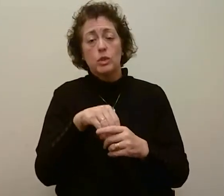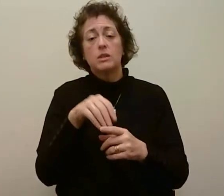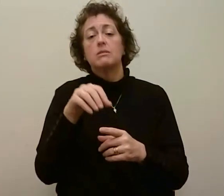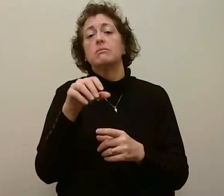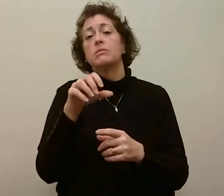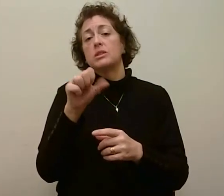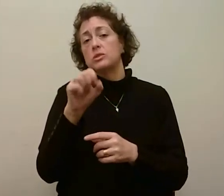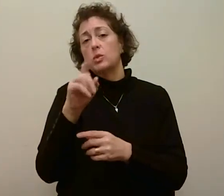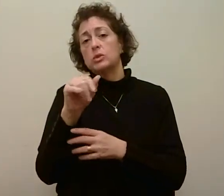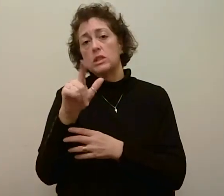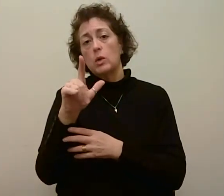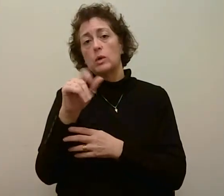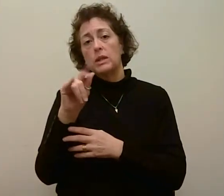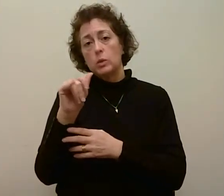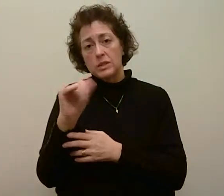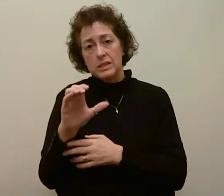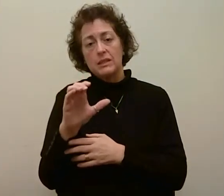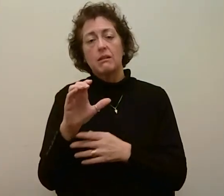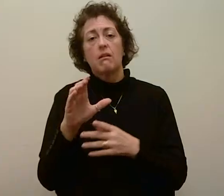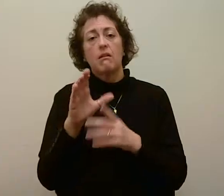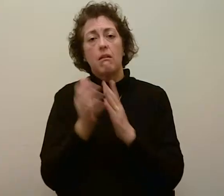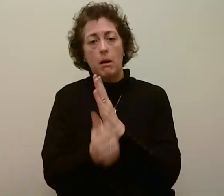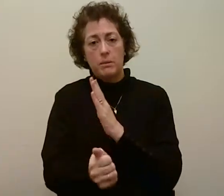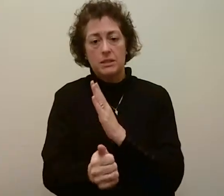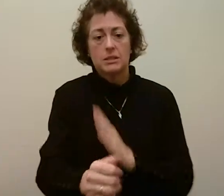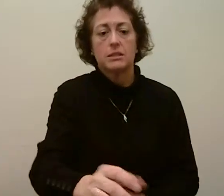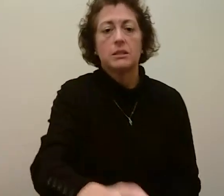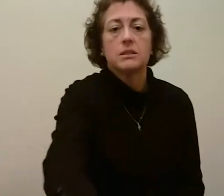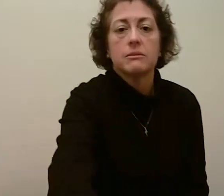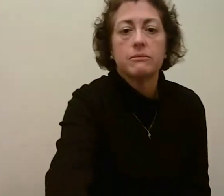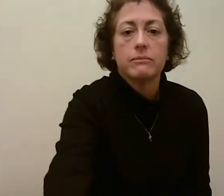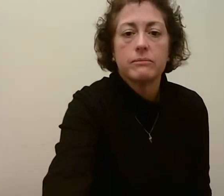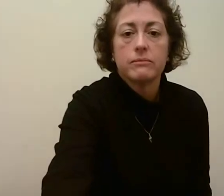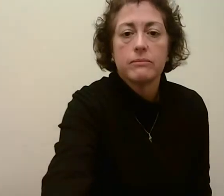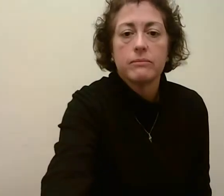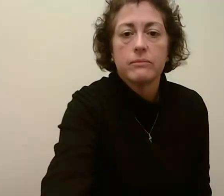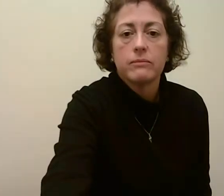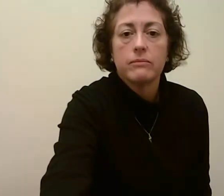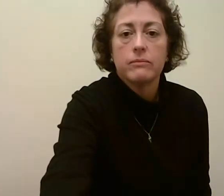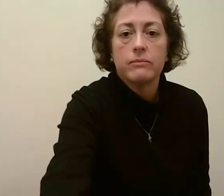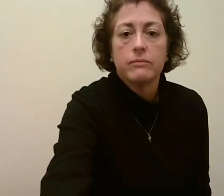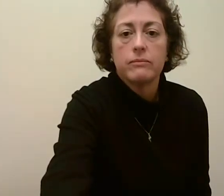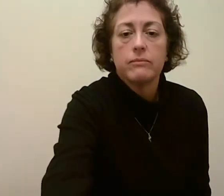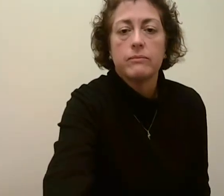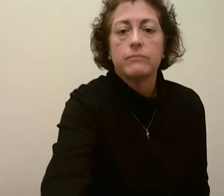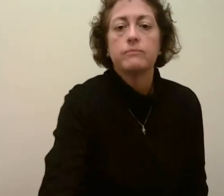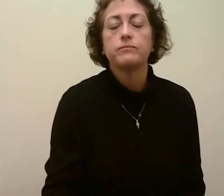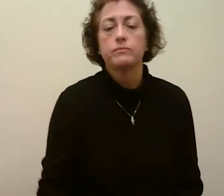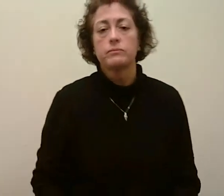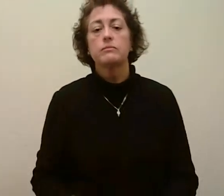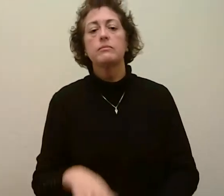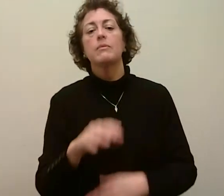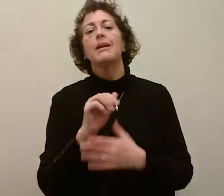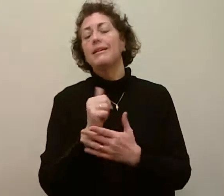Content competence. This is something that Gilles calls ELK, extra-linguistic knowledge. Your ELK can be